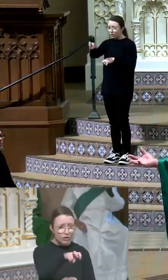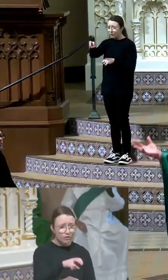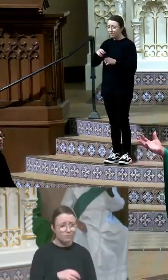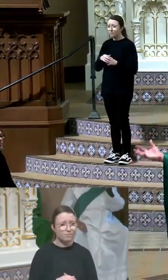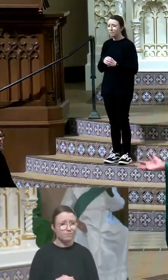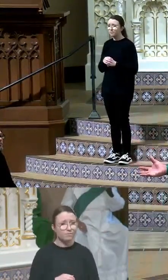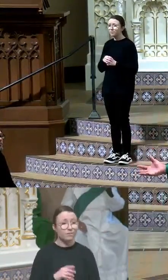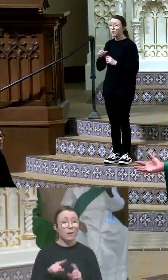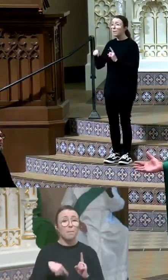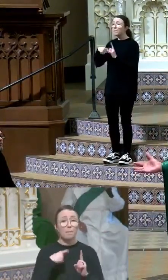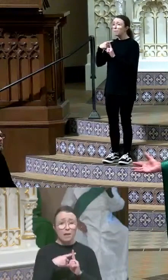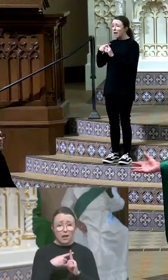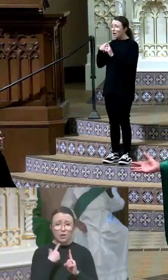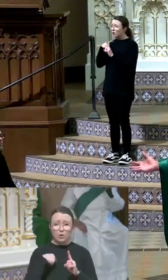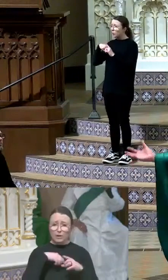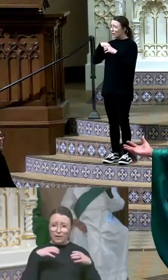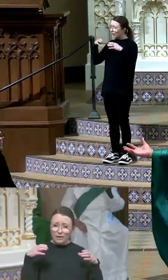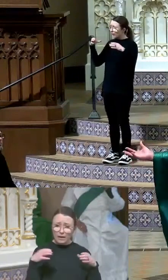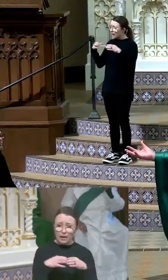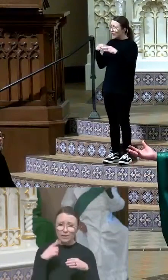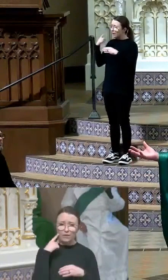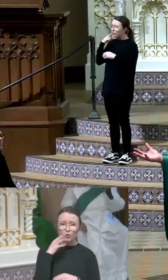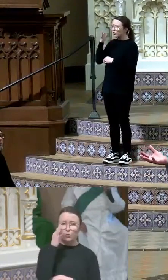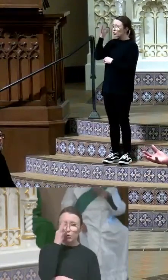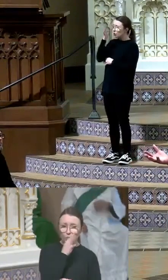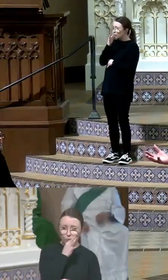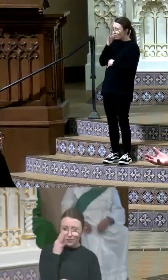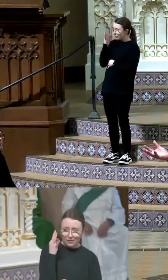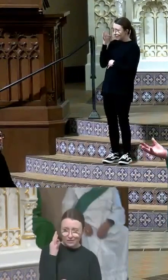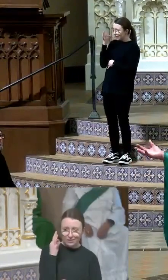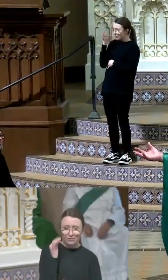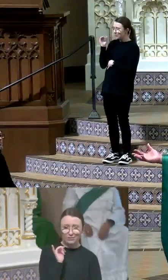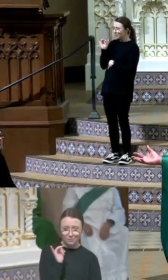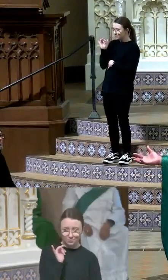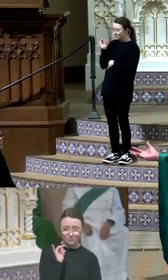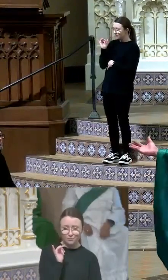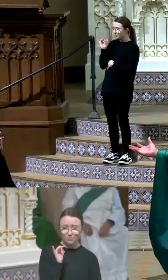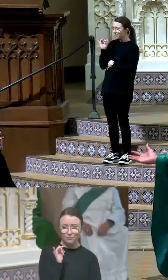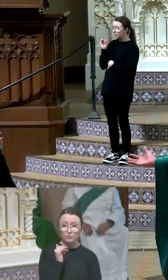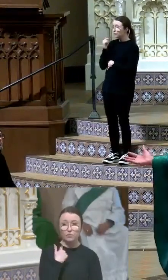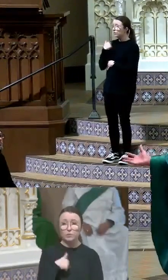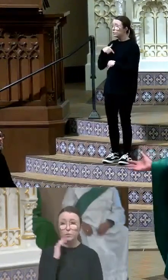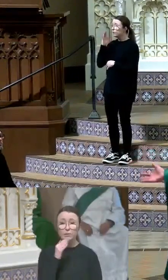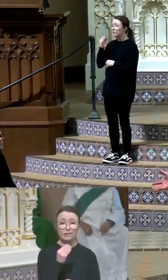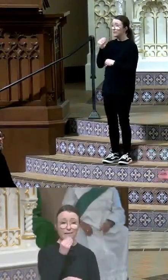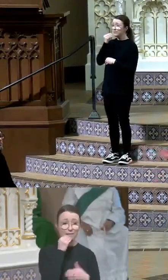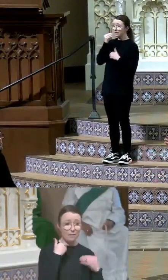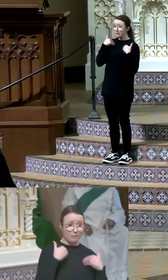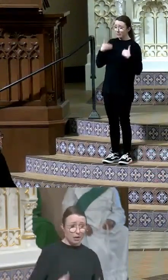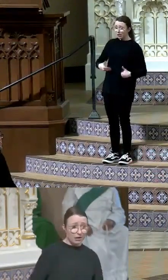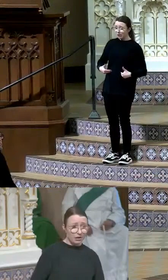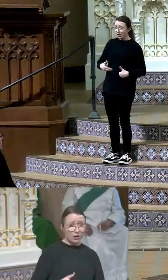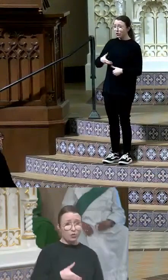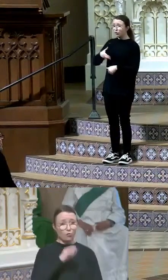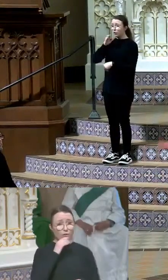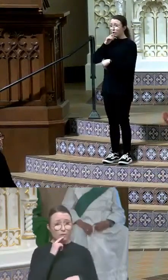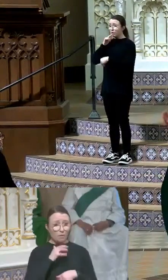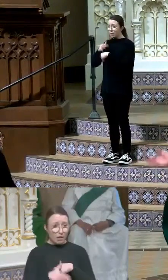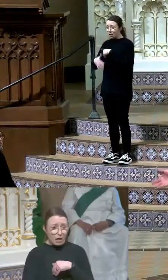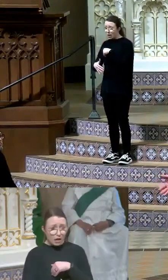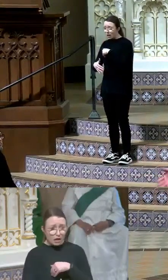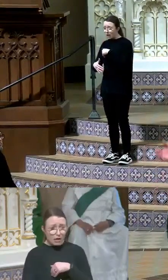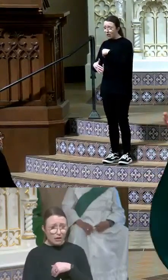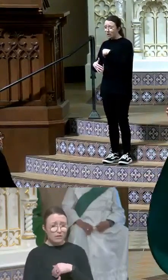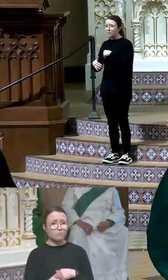this Eucharistic feast to take part of the body, the blood, the soul, and divinity